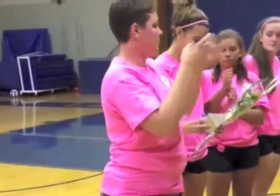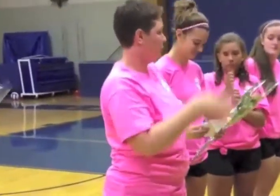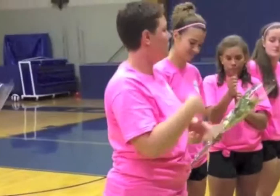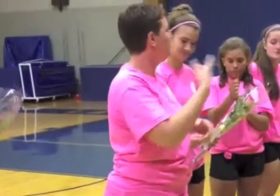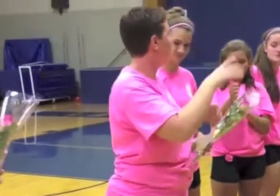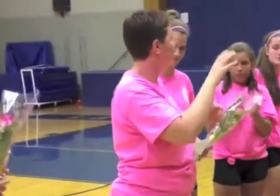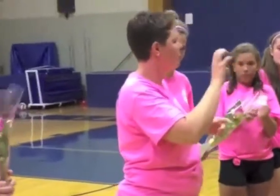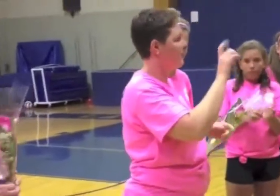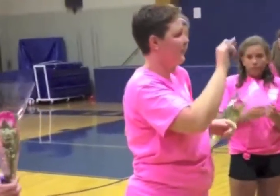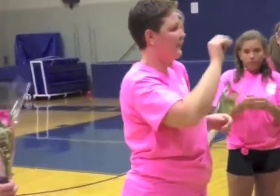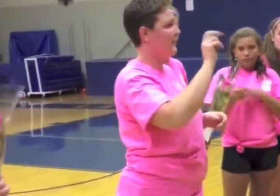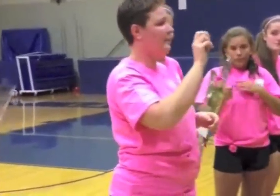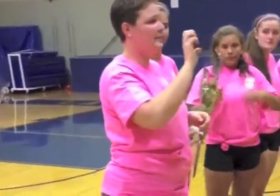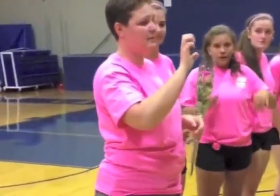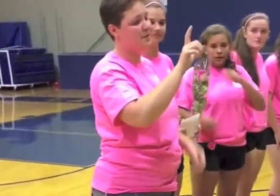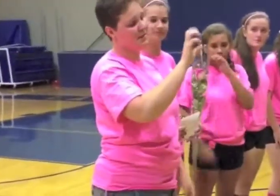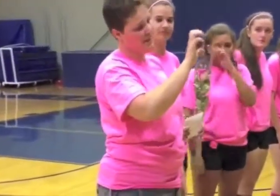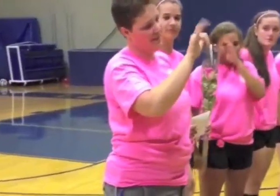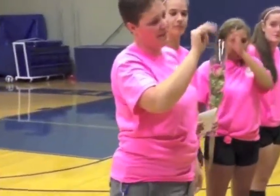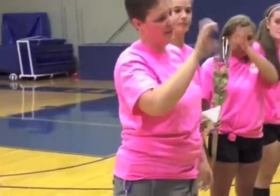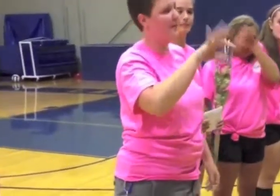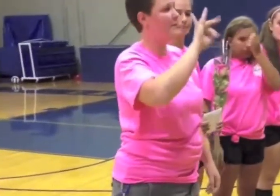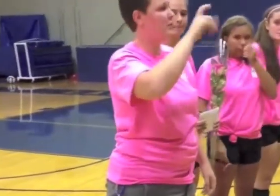And another student I'd like to acknowledge is Elena Fisher.